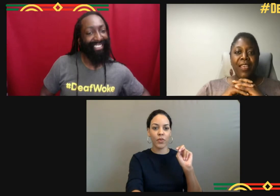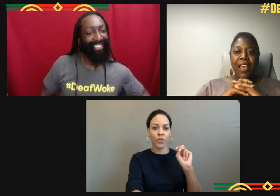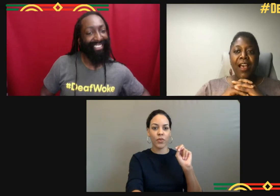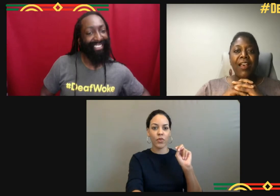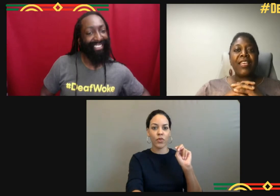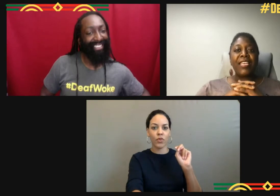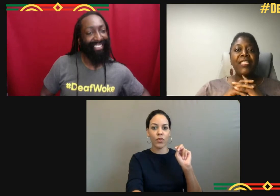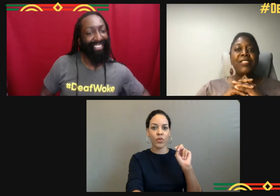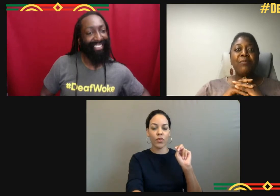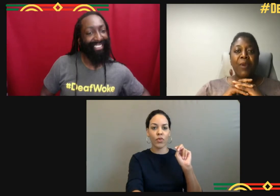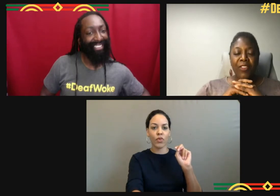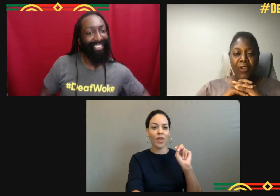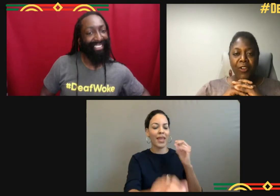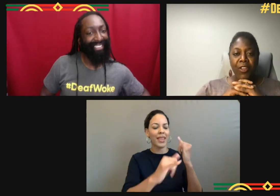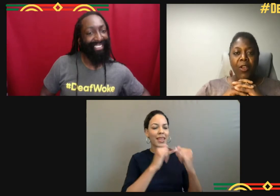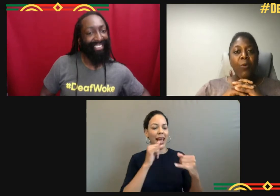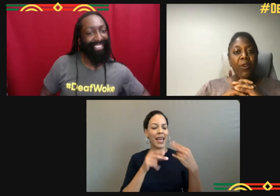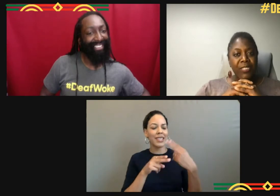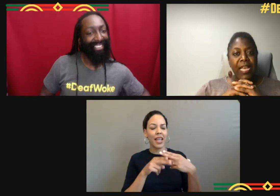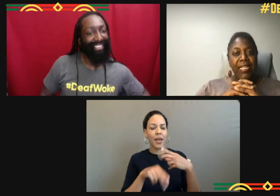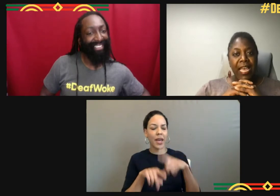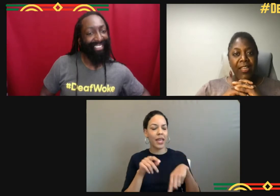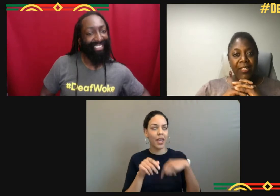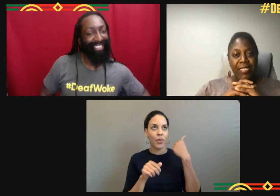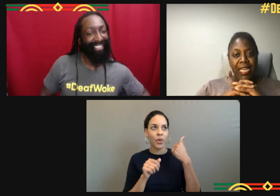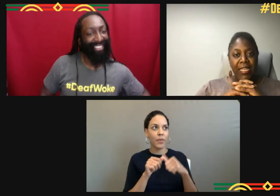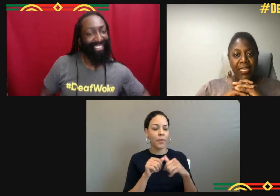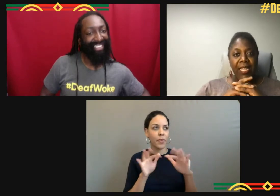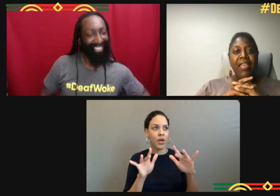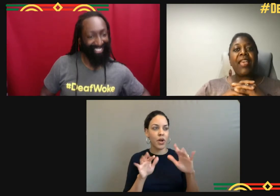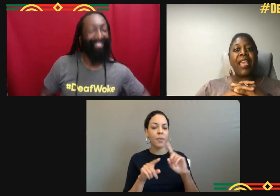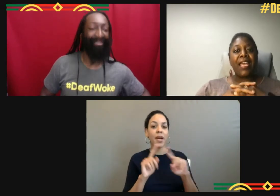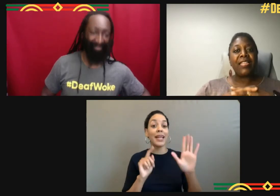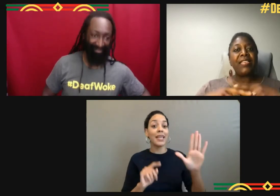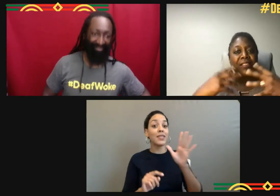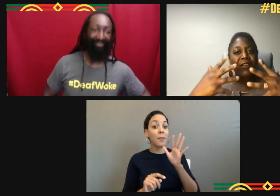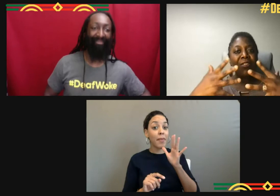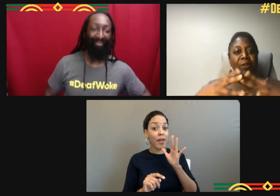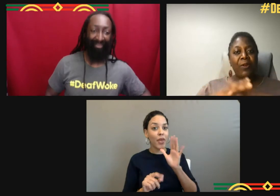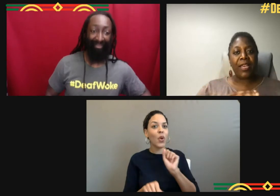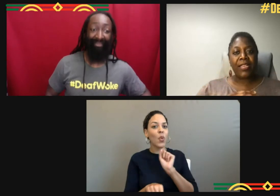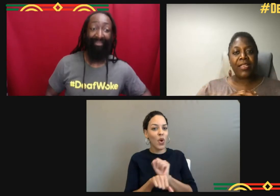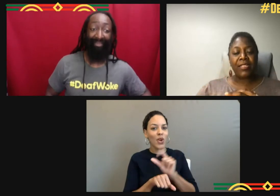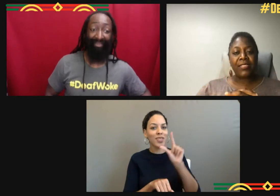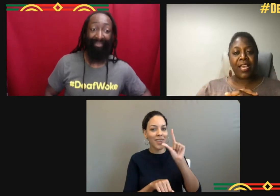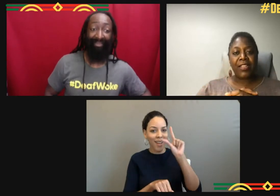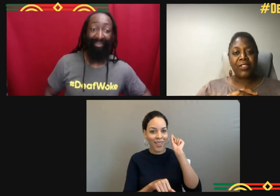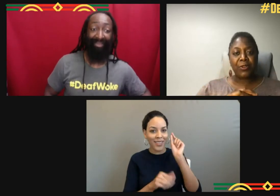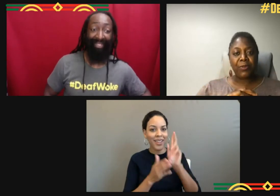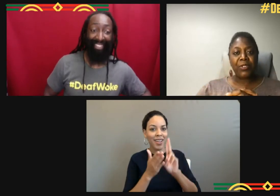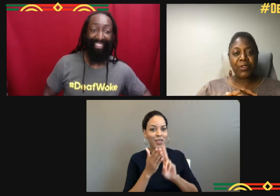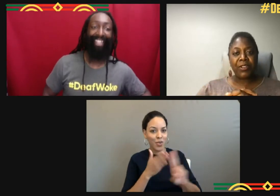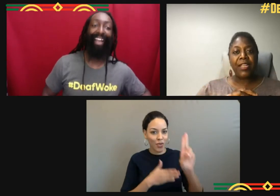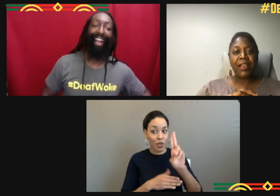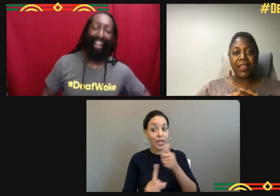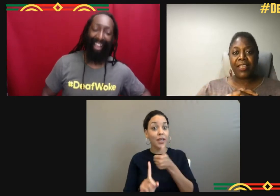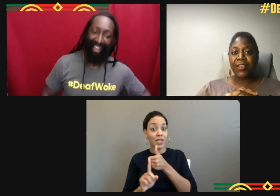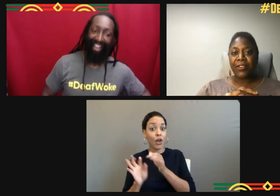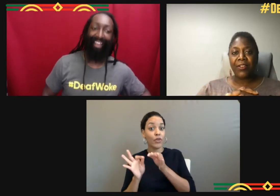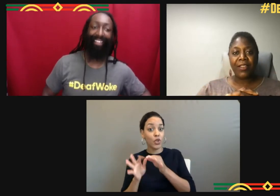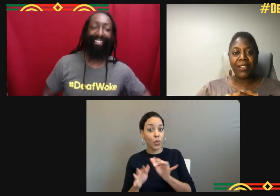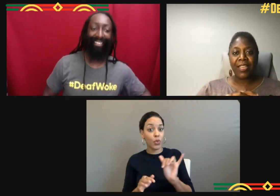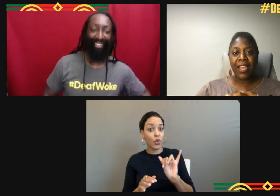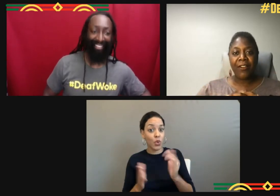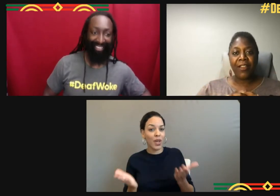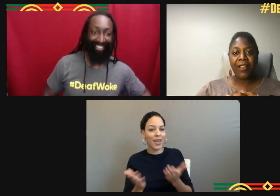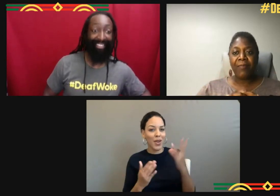me. His mother works at Gallaudet, and he's also a sign interpreter